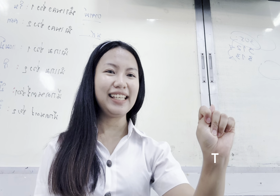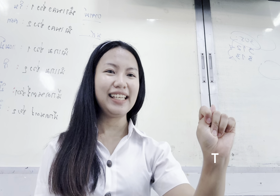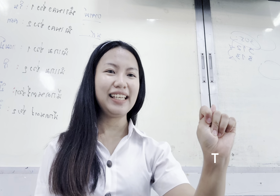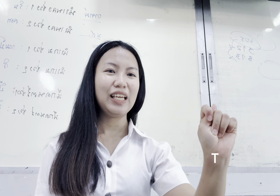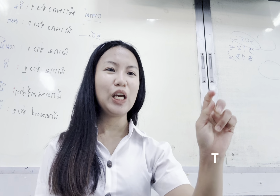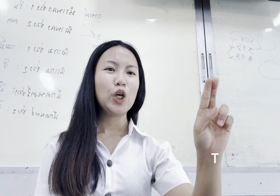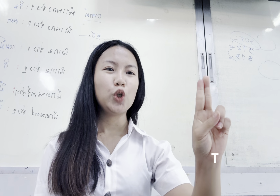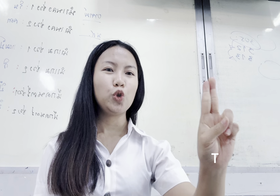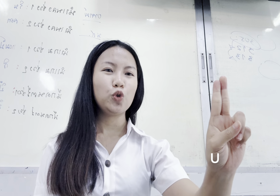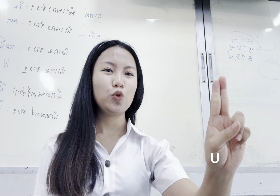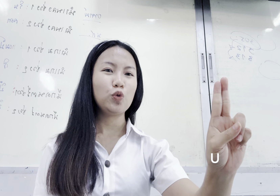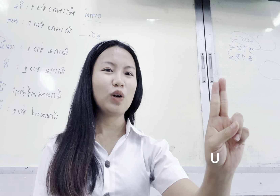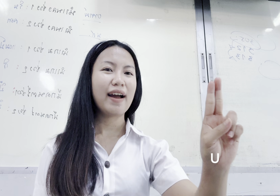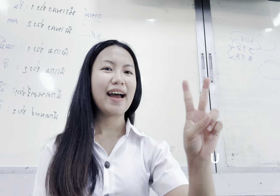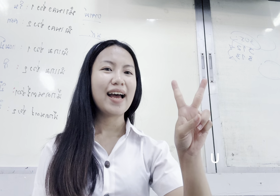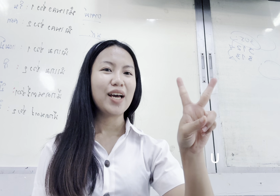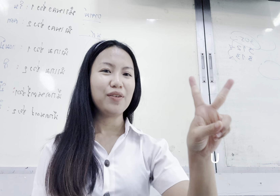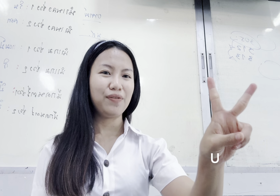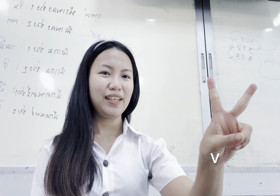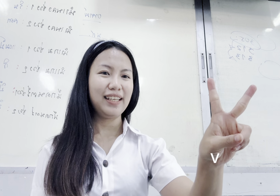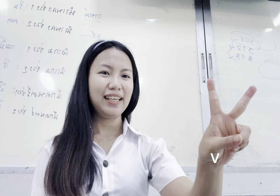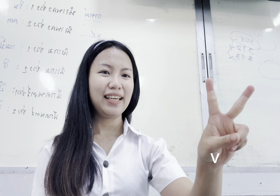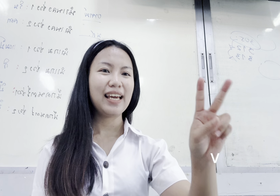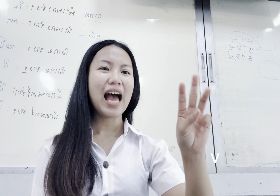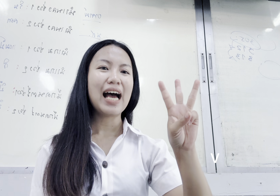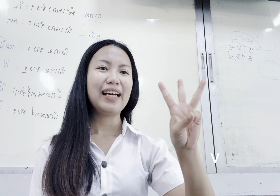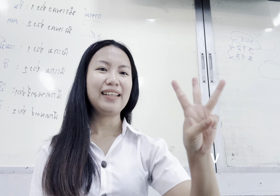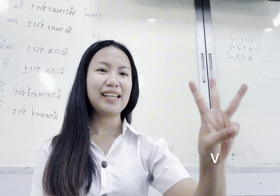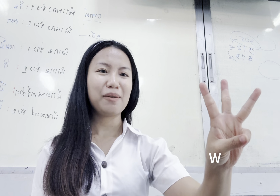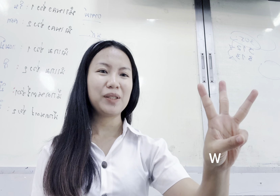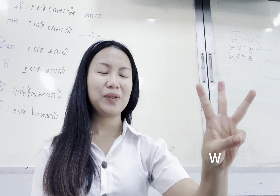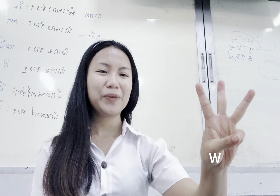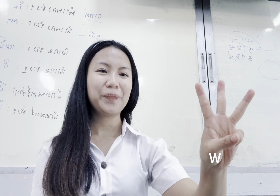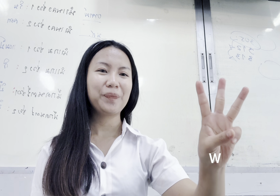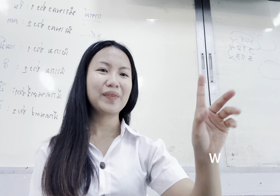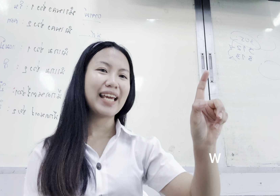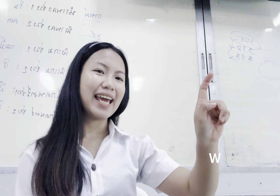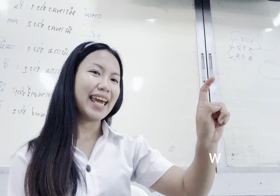T, U, V, W, X,